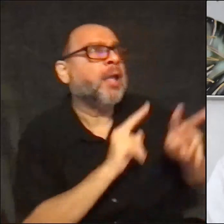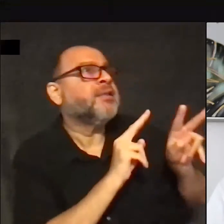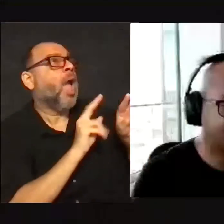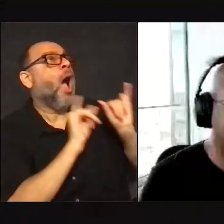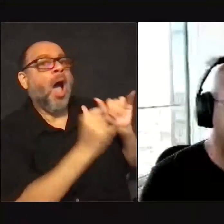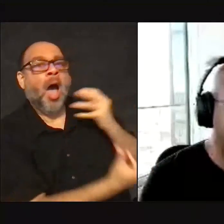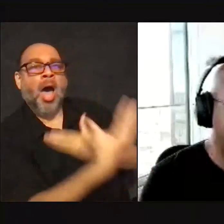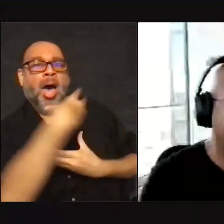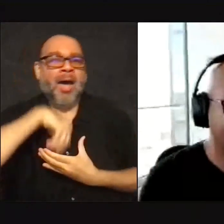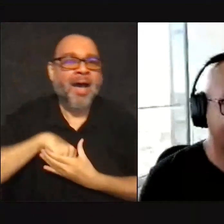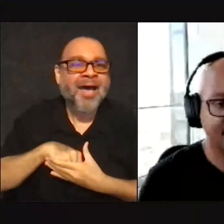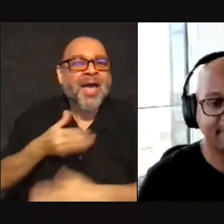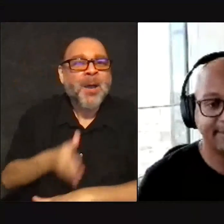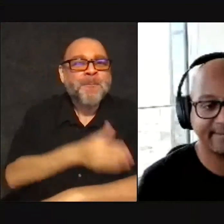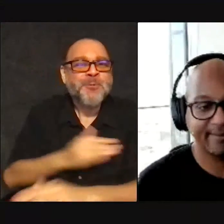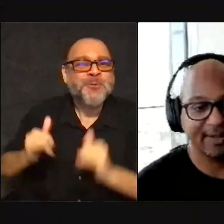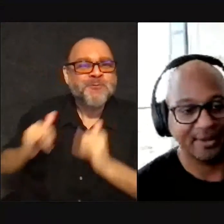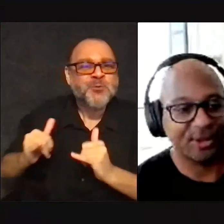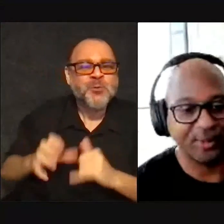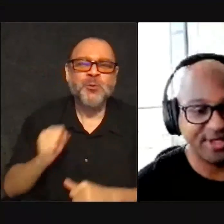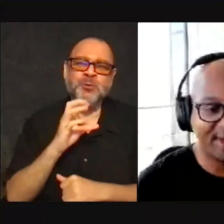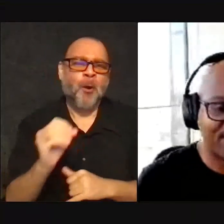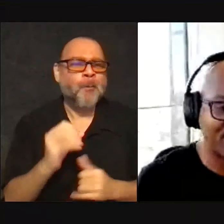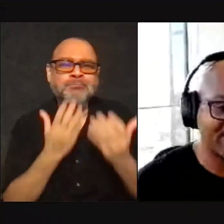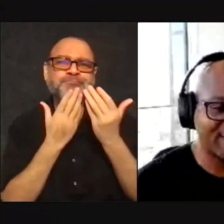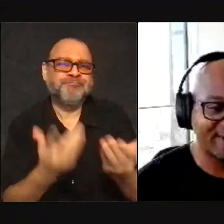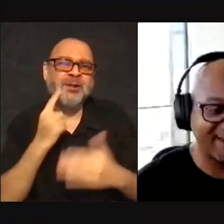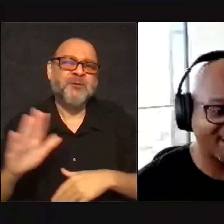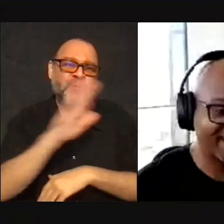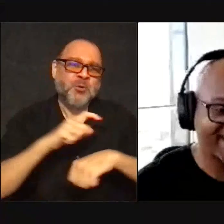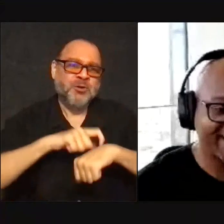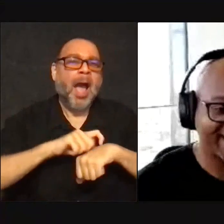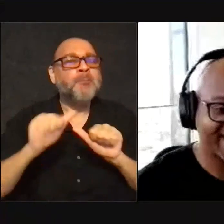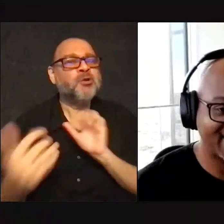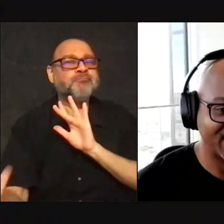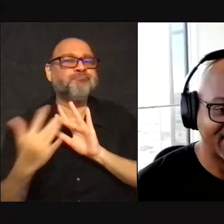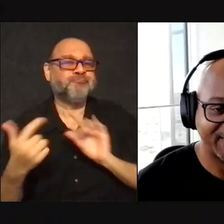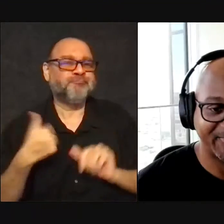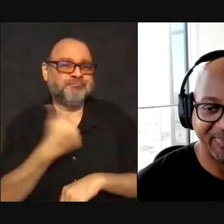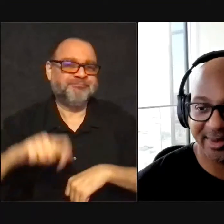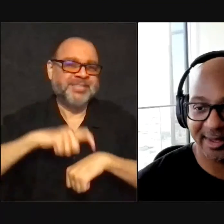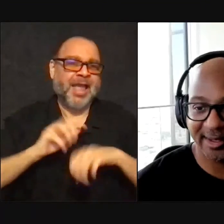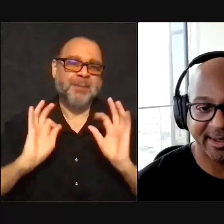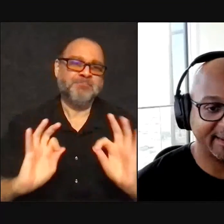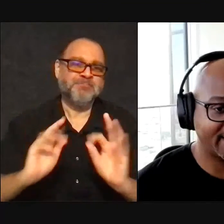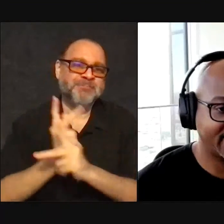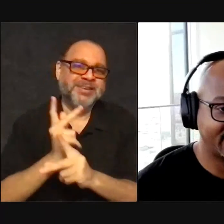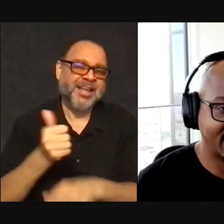at blackexecutivemen.com. Take care. Joe, appreciate you. Thank you.